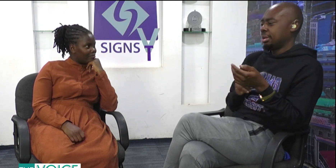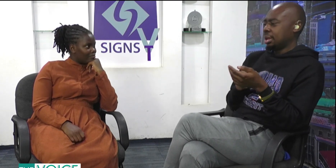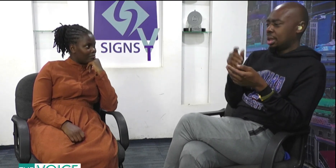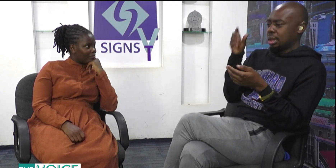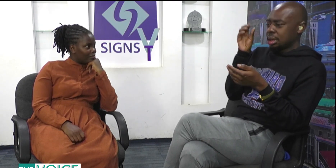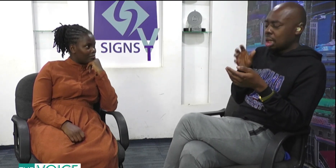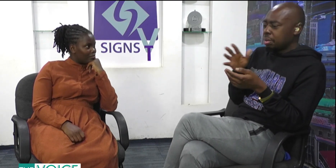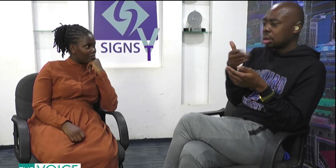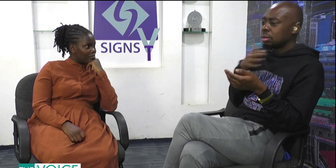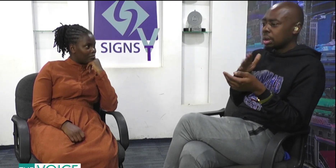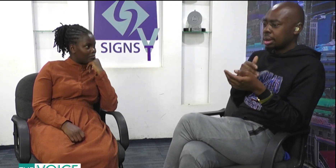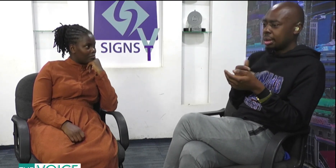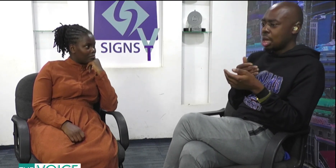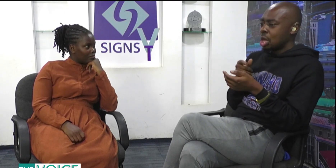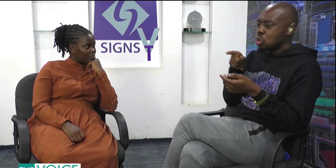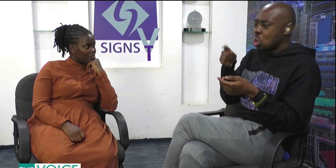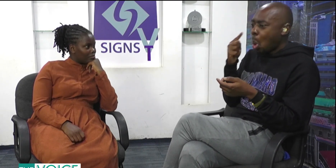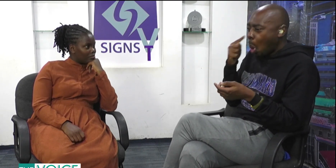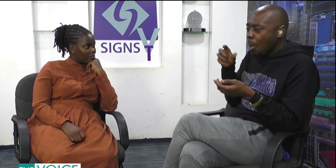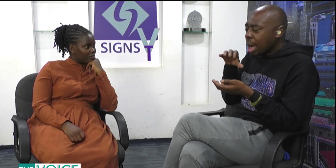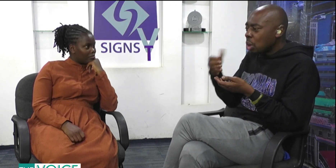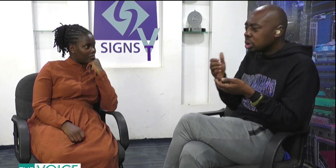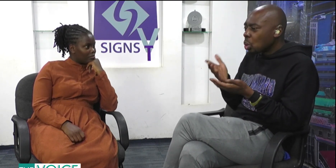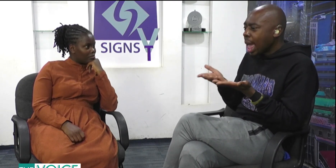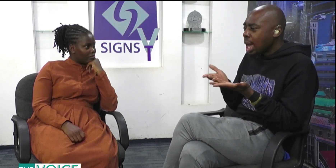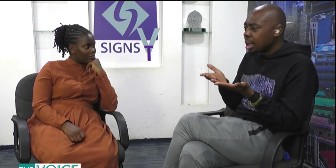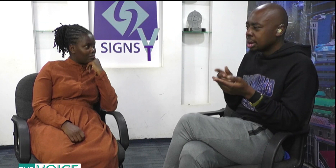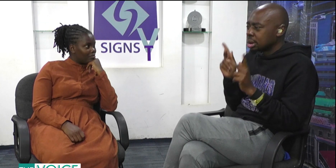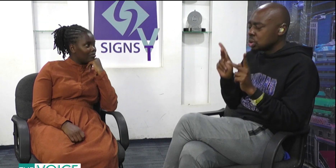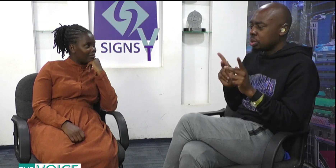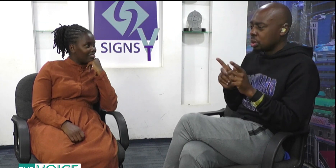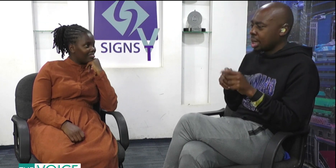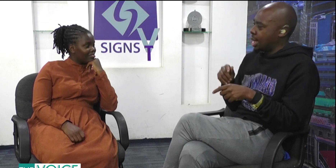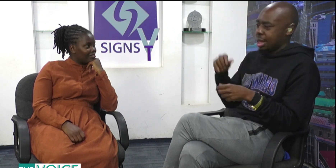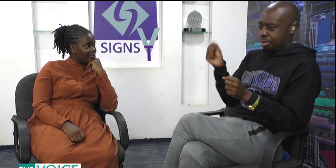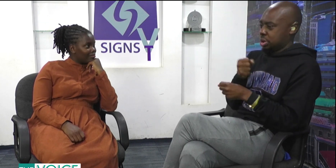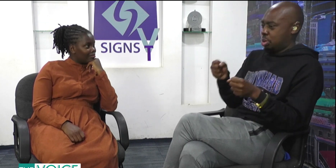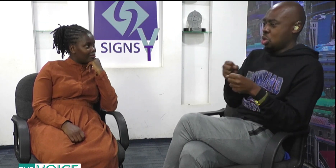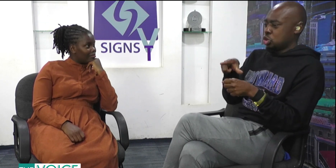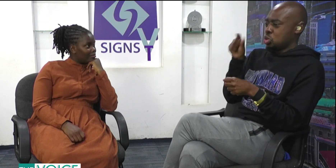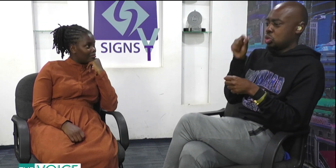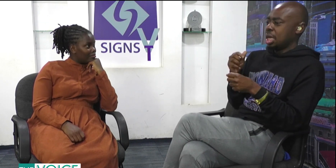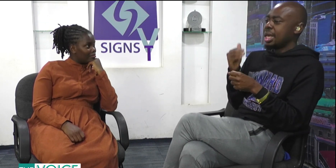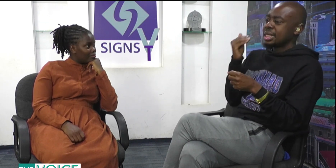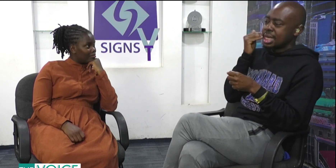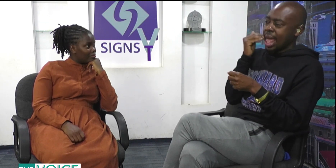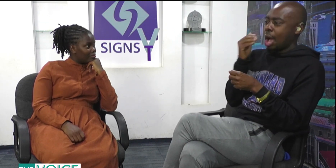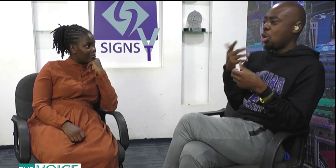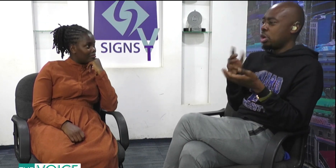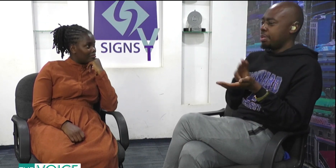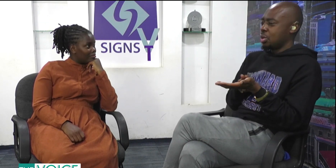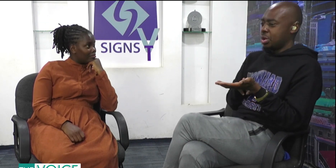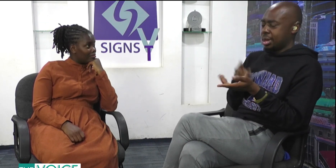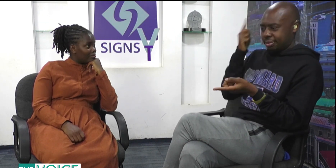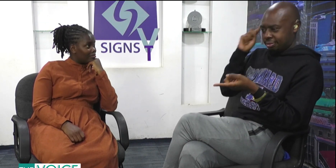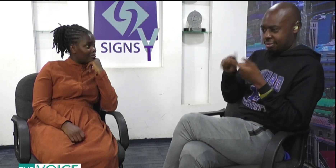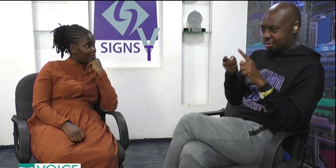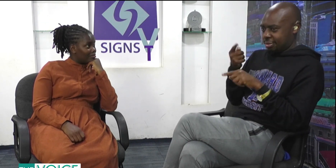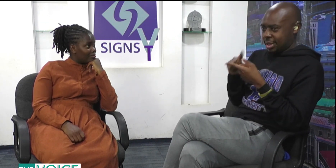to Kisumu in my village. So they asked me, where is your home county? I told them Kisumu. So they